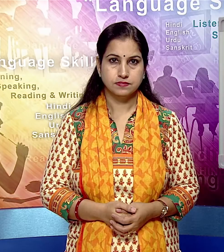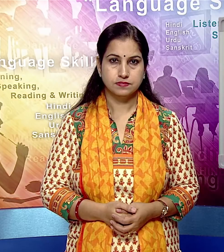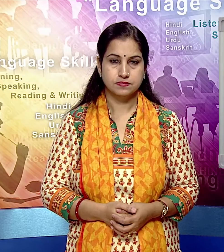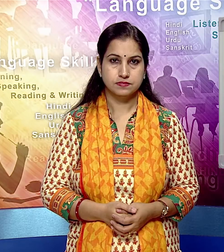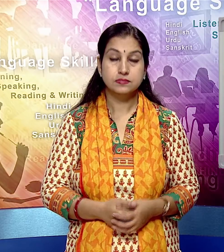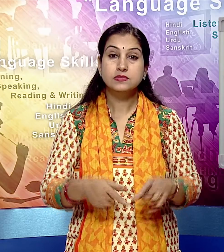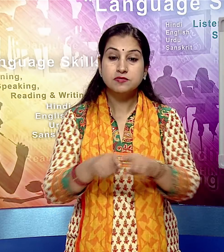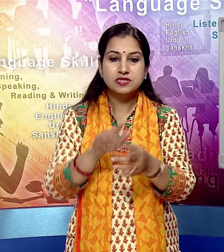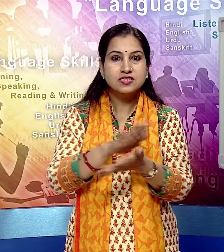Chapati,